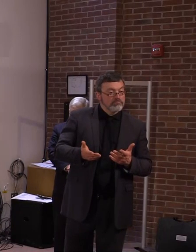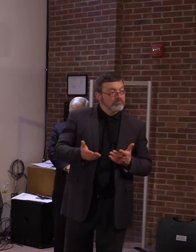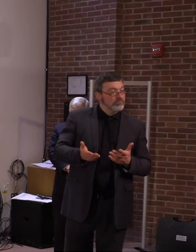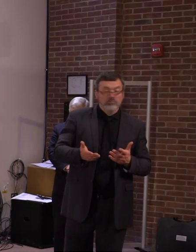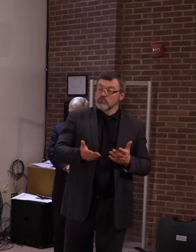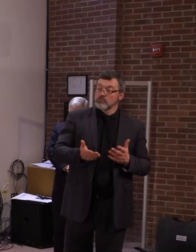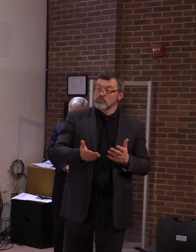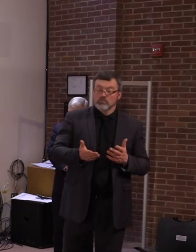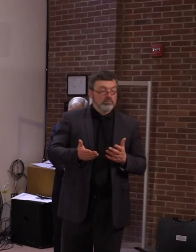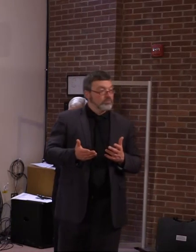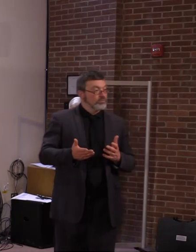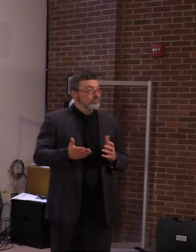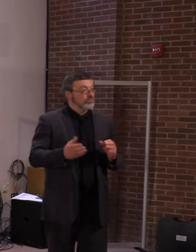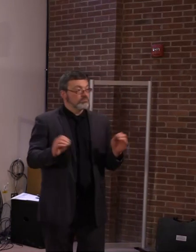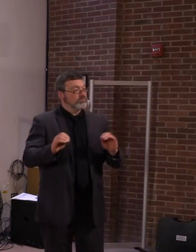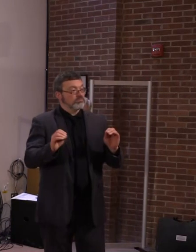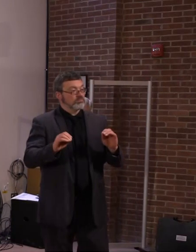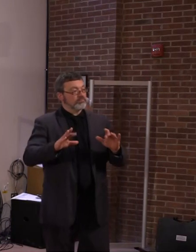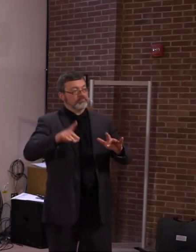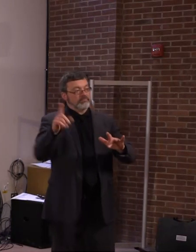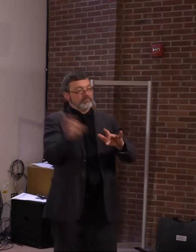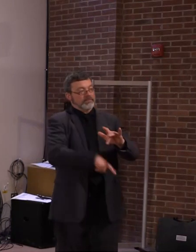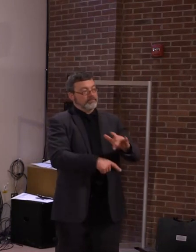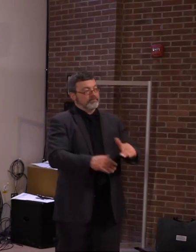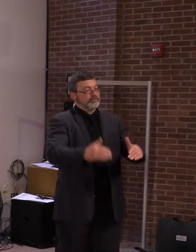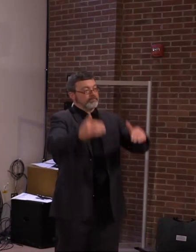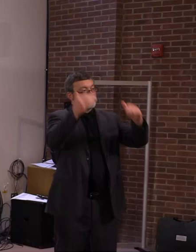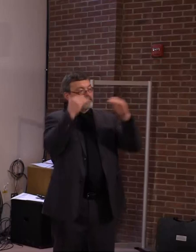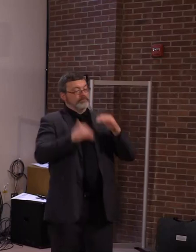We'll go to Greg at the County Courier.